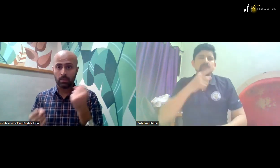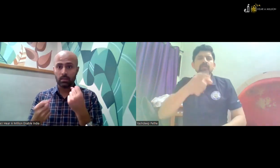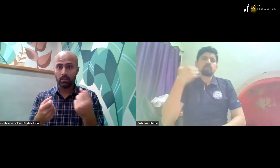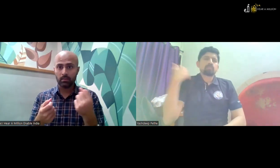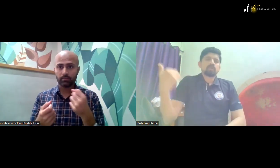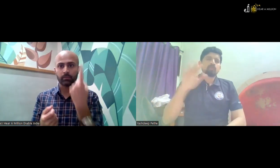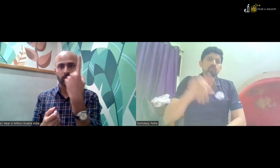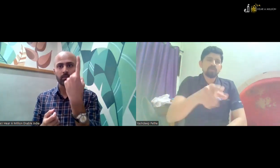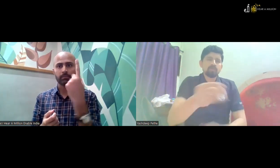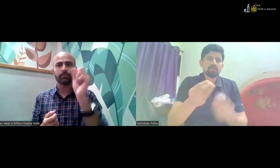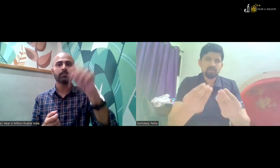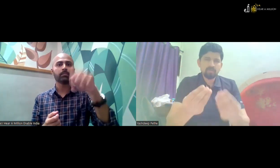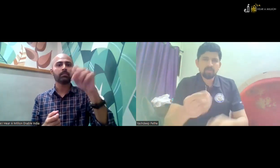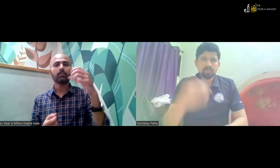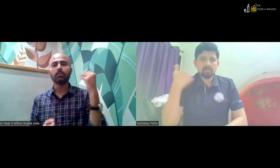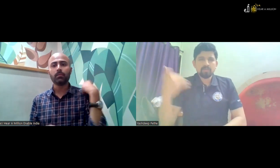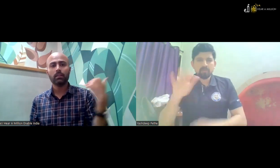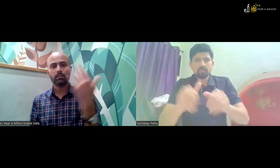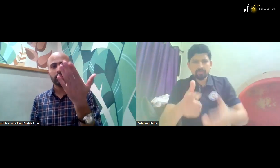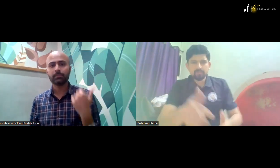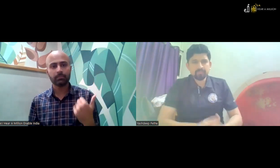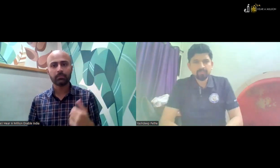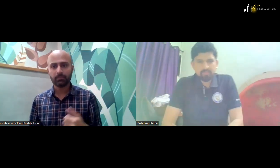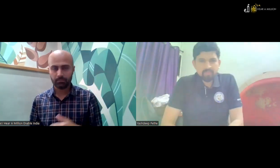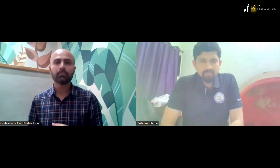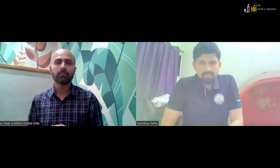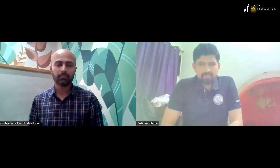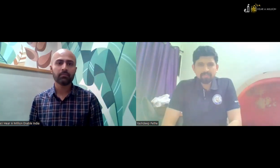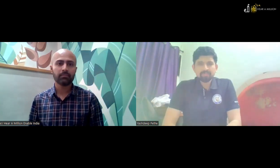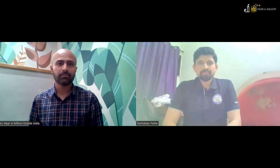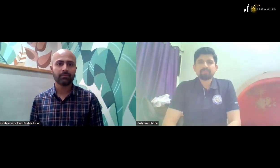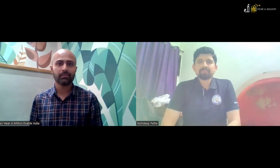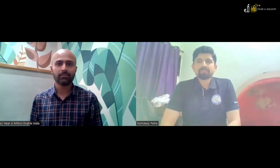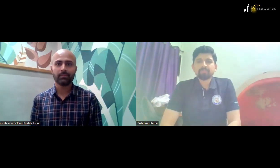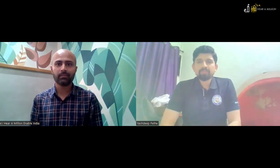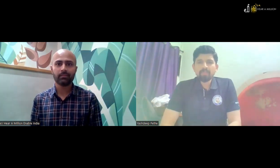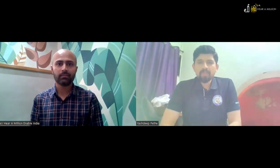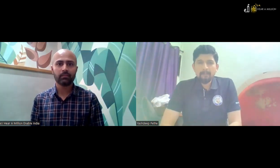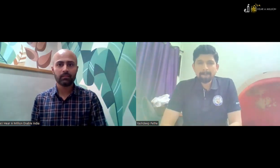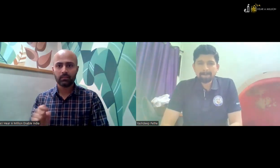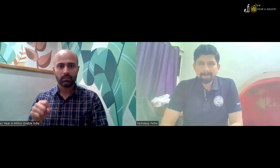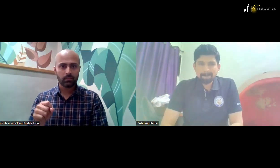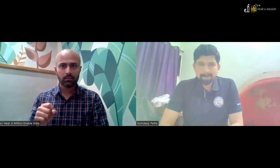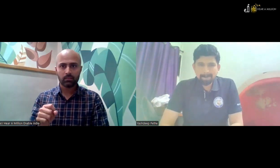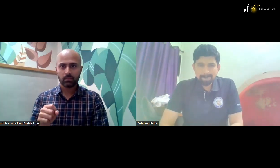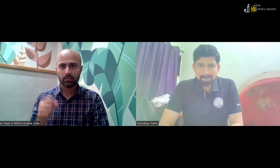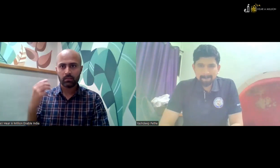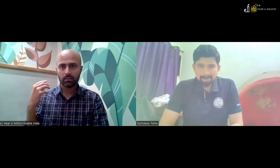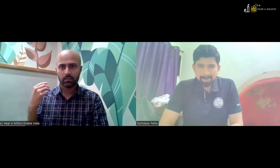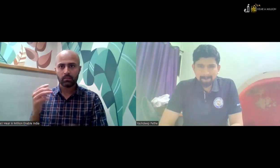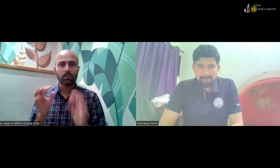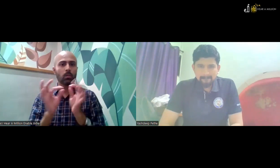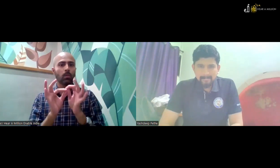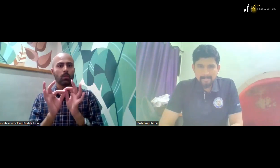this possible that we can have some further clarification on the driving license or something?